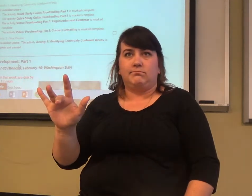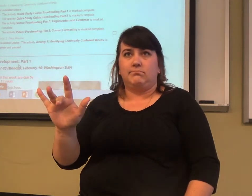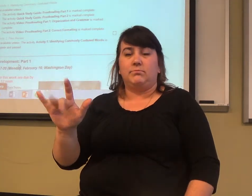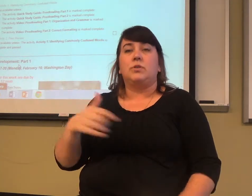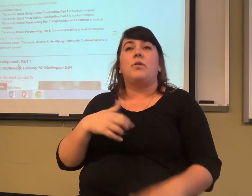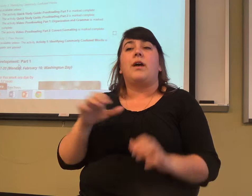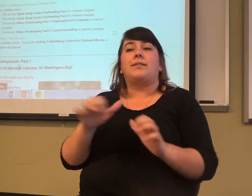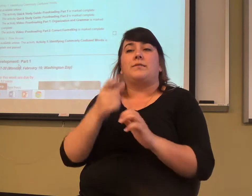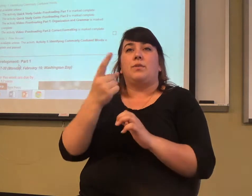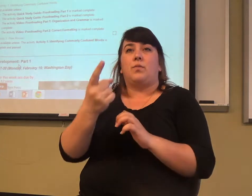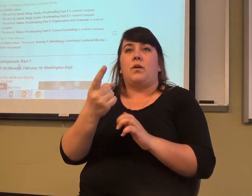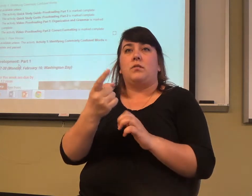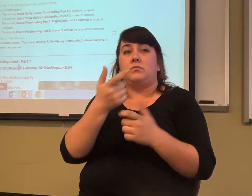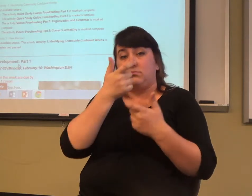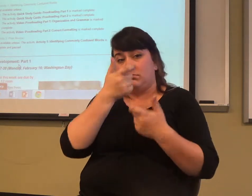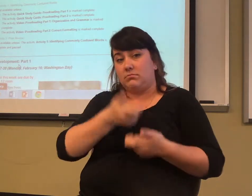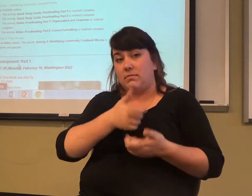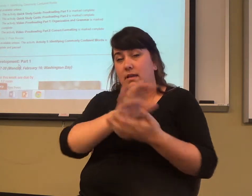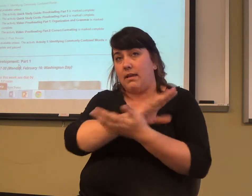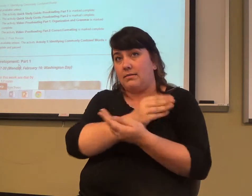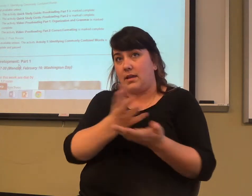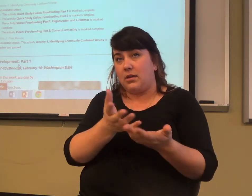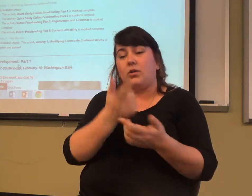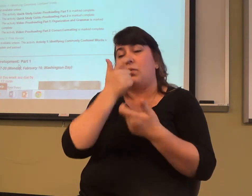and you're ready to go. Okay?